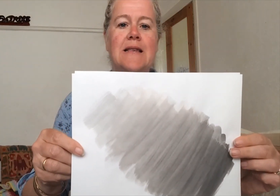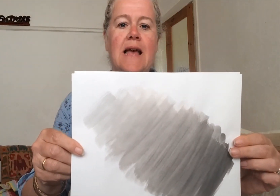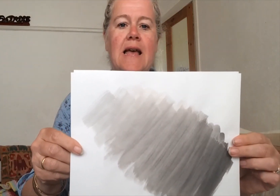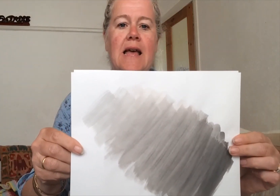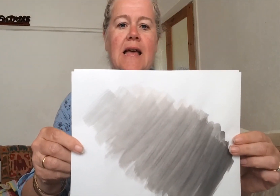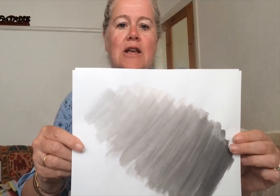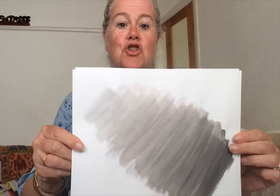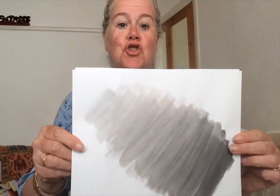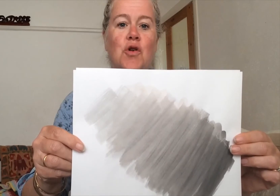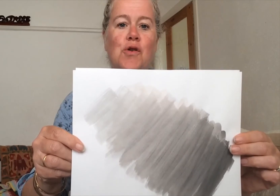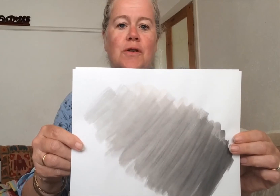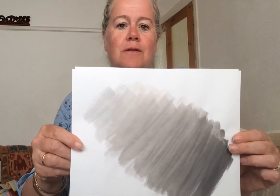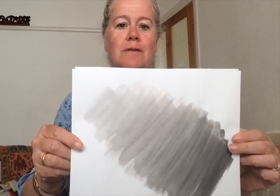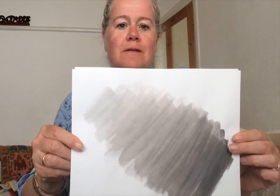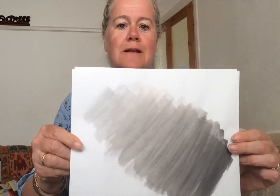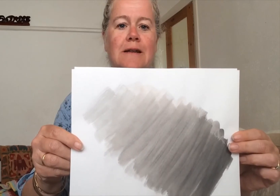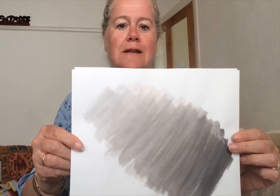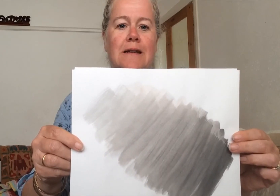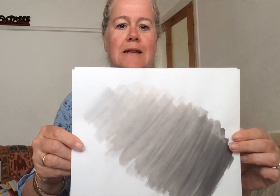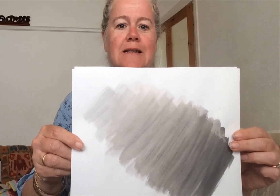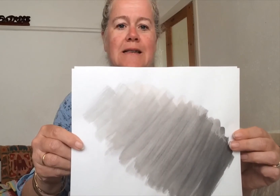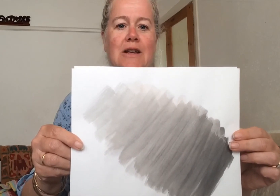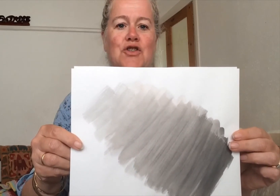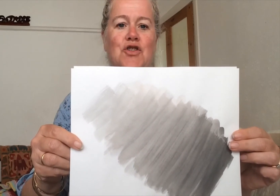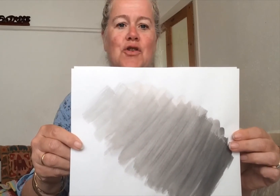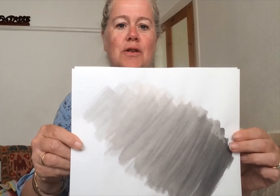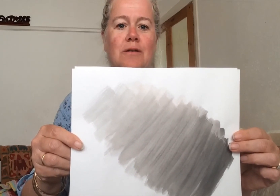C'est jaune. C'est jaune.